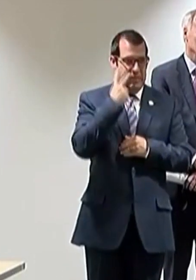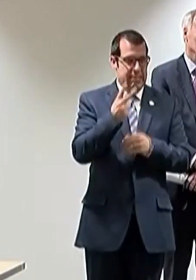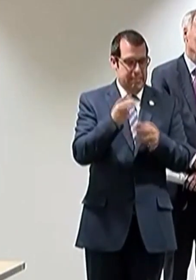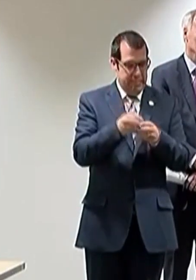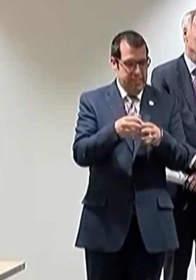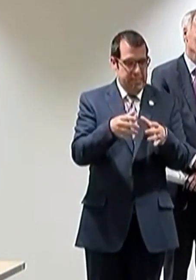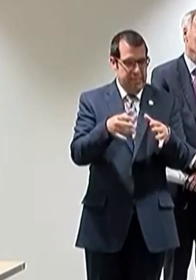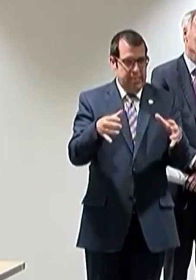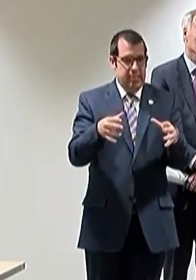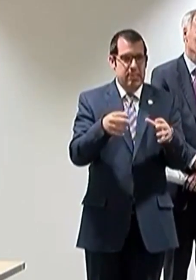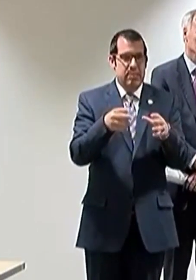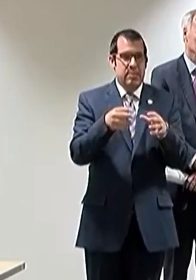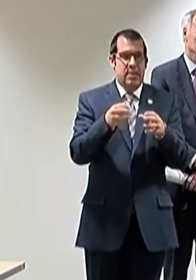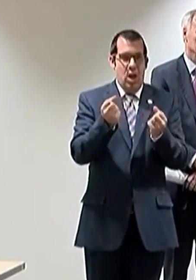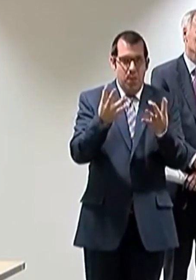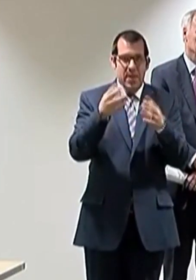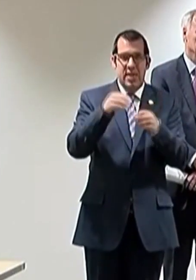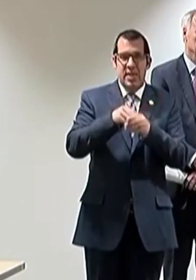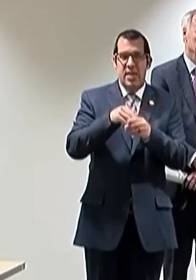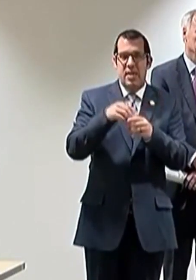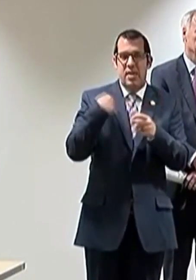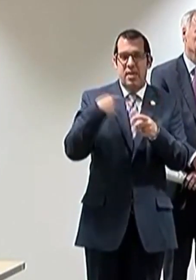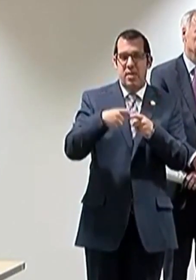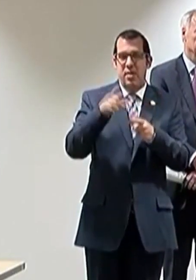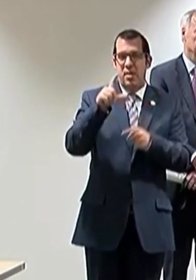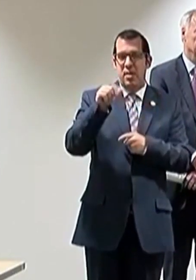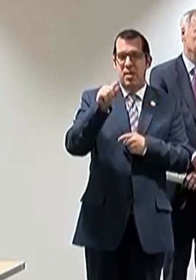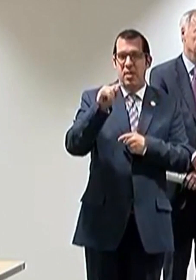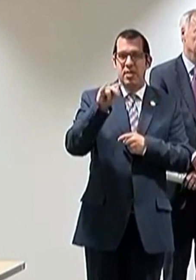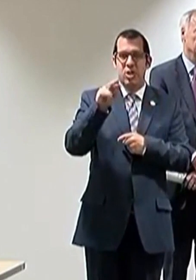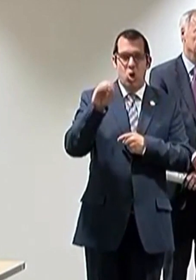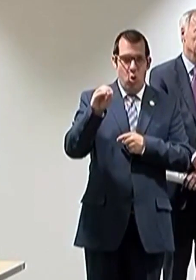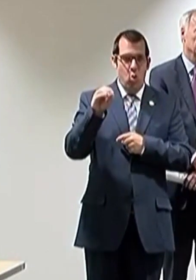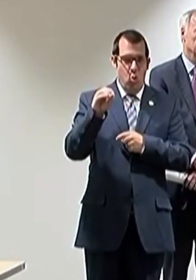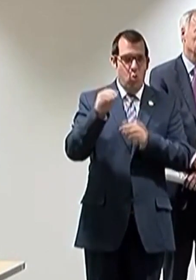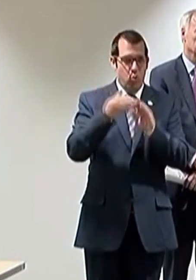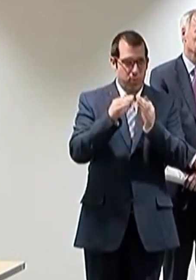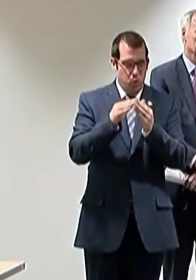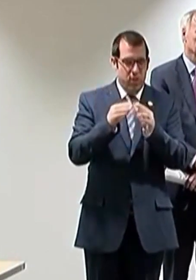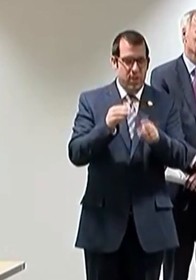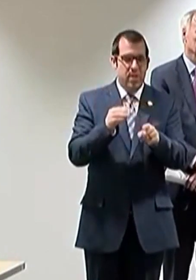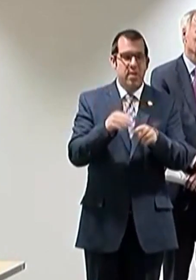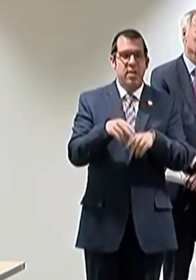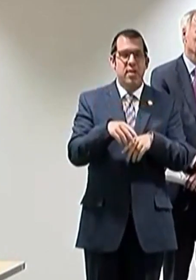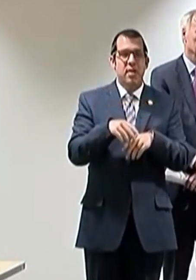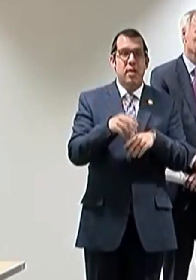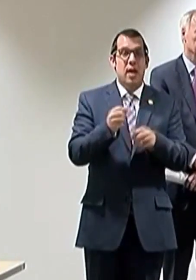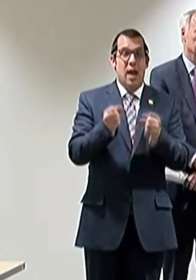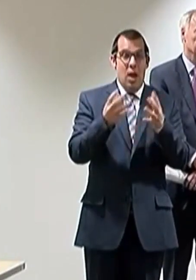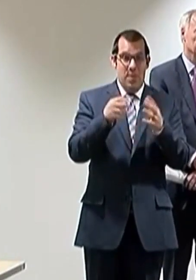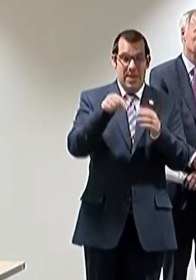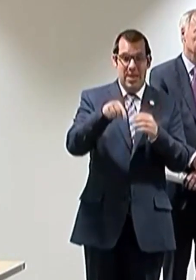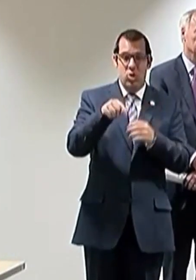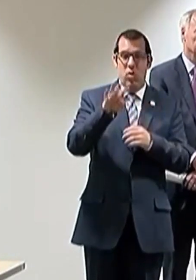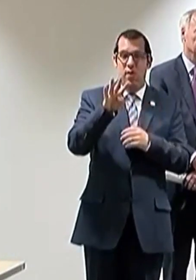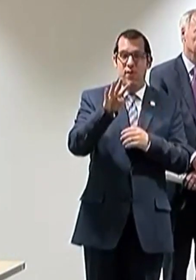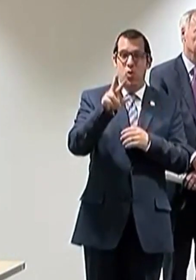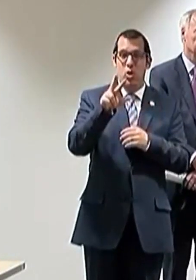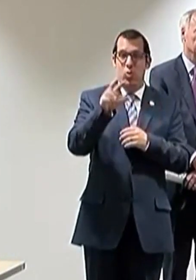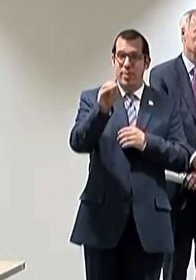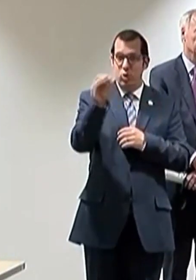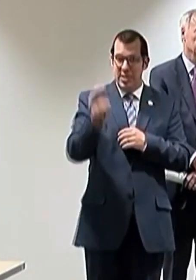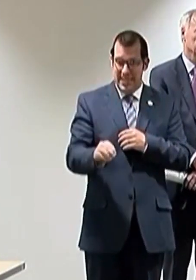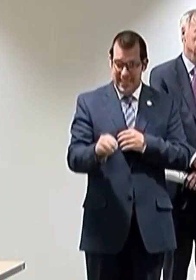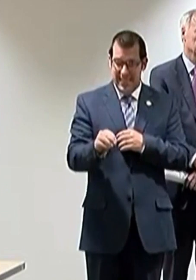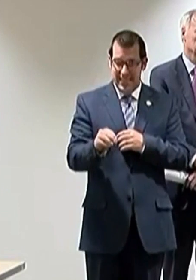cases in the Latino community. And of those cases that we've had in Northwest Arkansas, 43% have